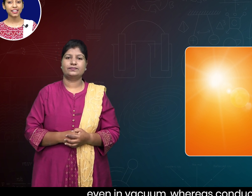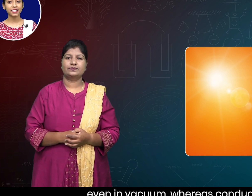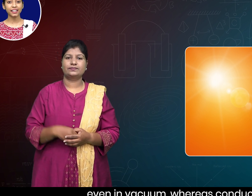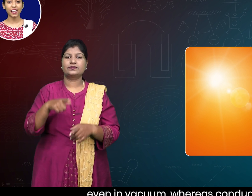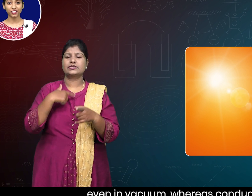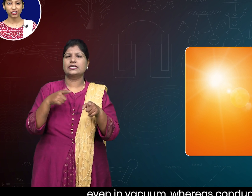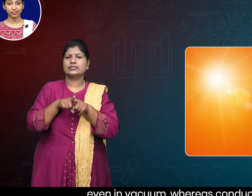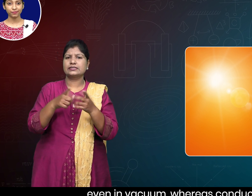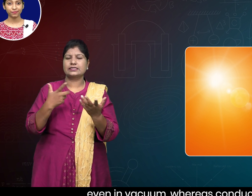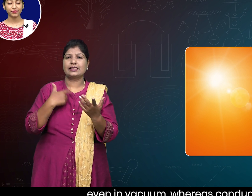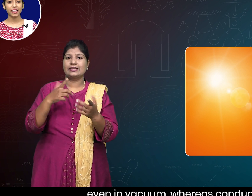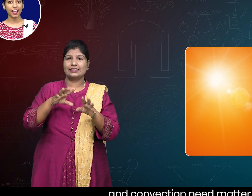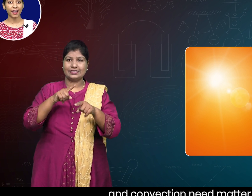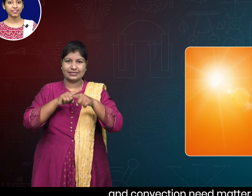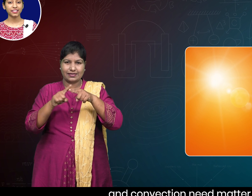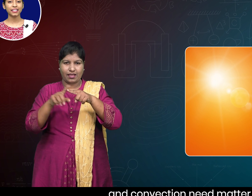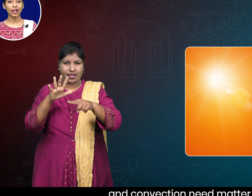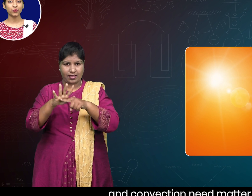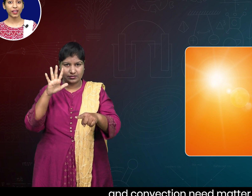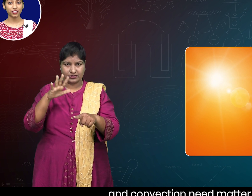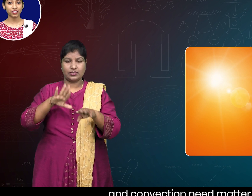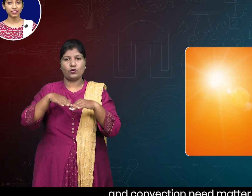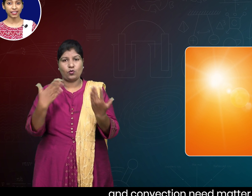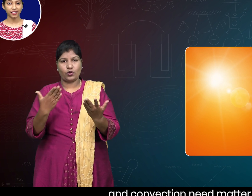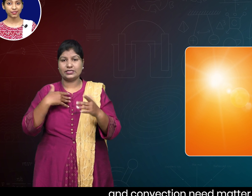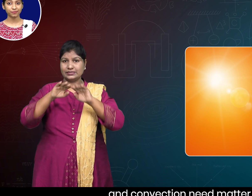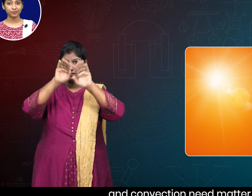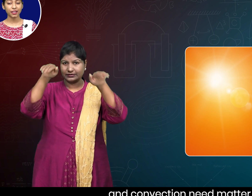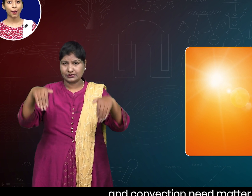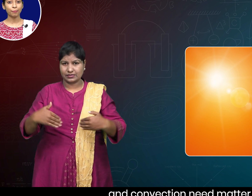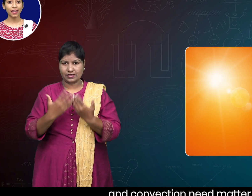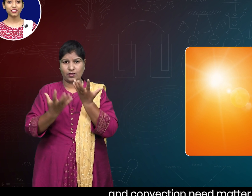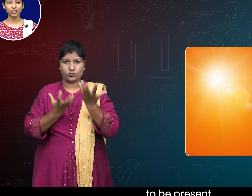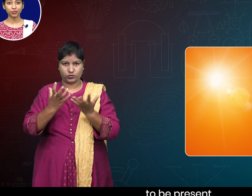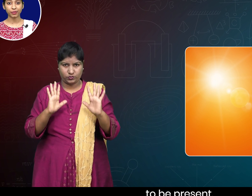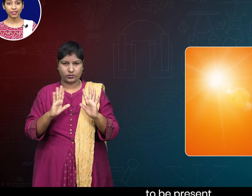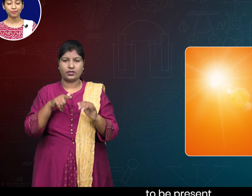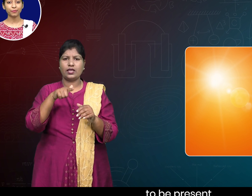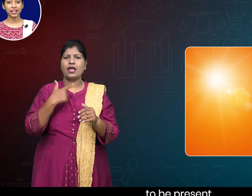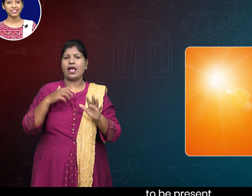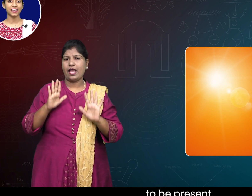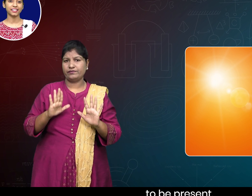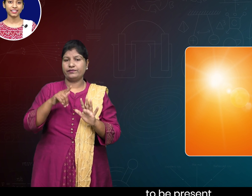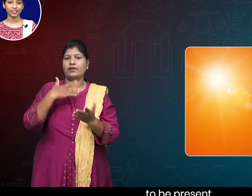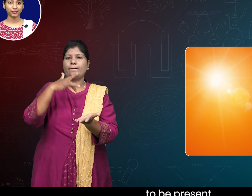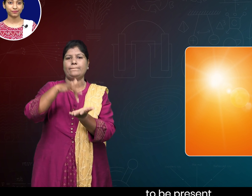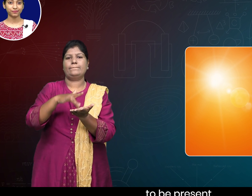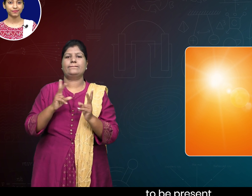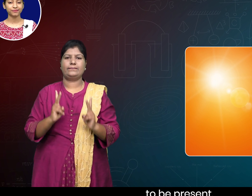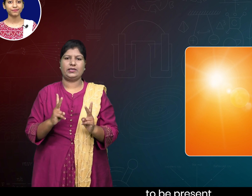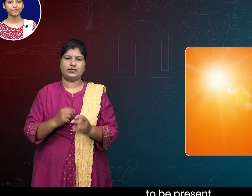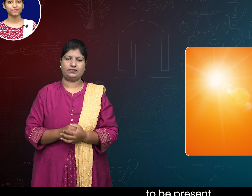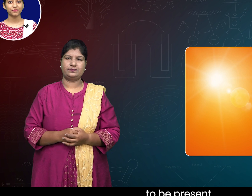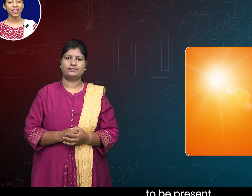whereas conduction and convection need matter to be present.